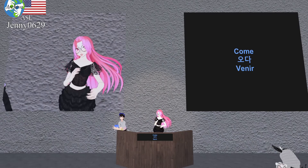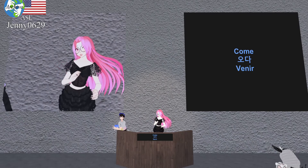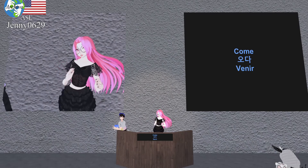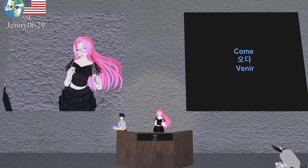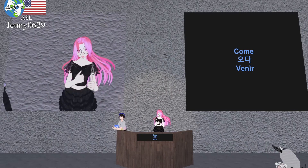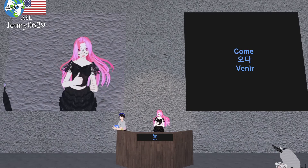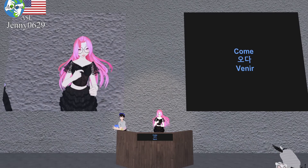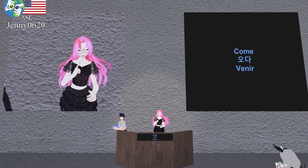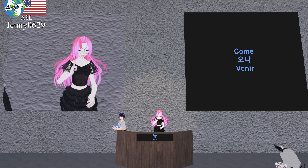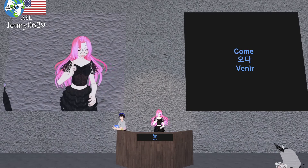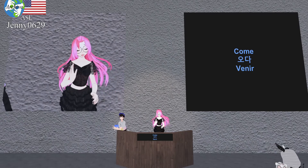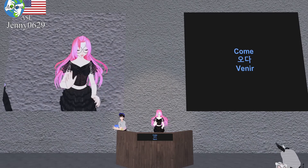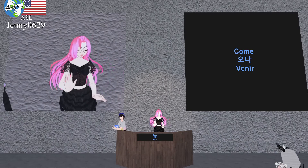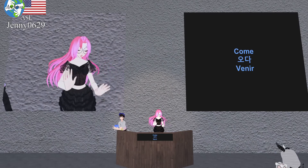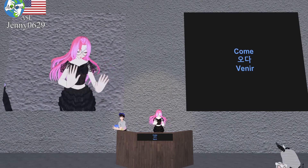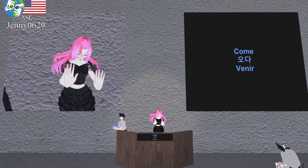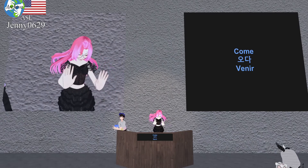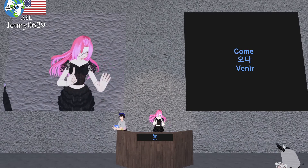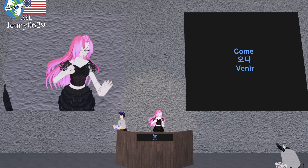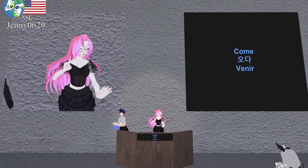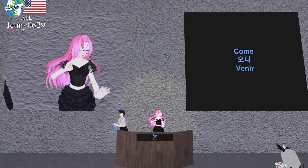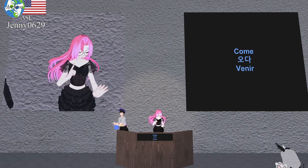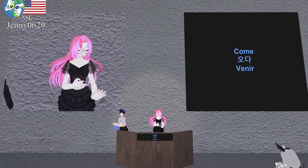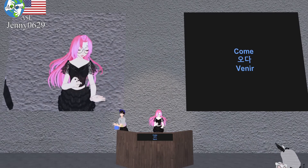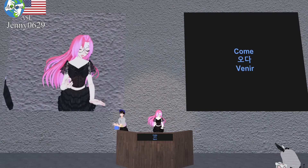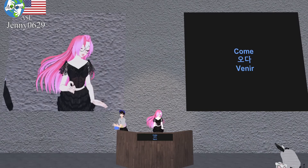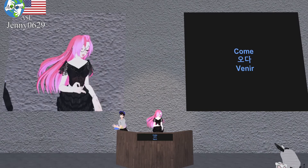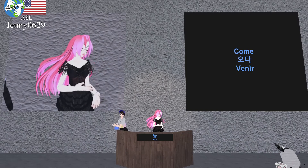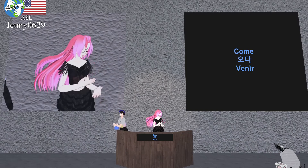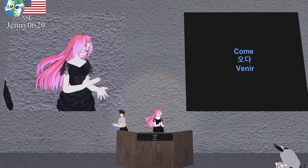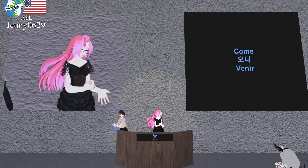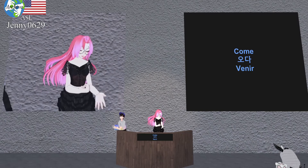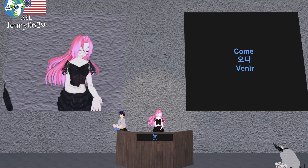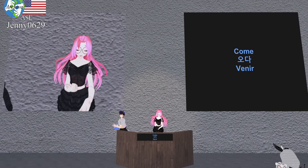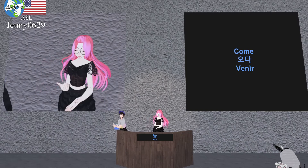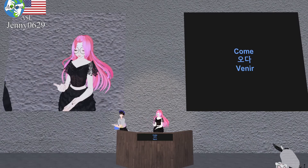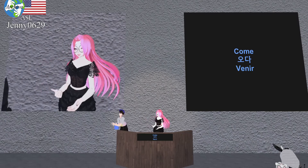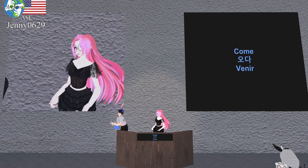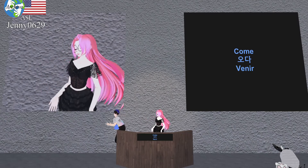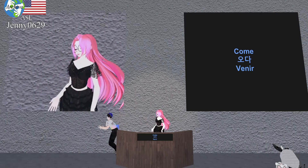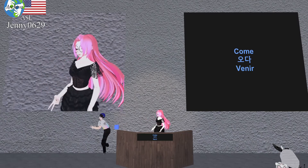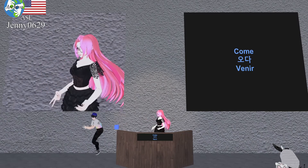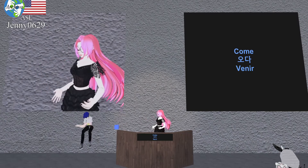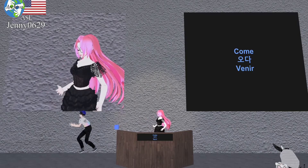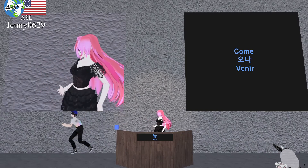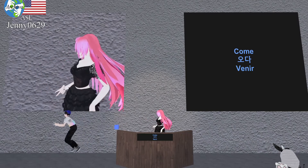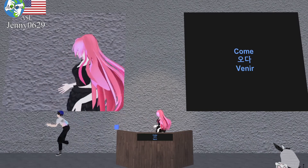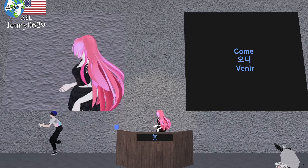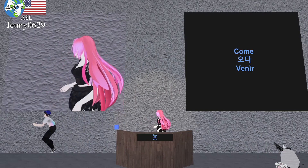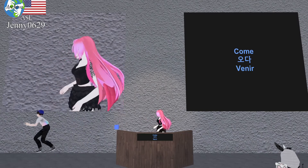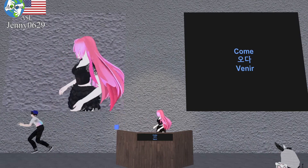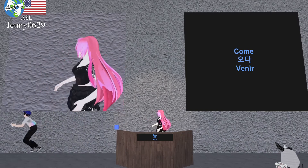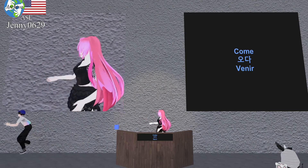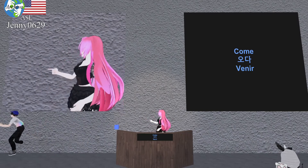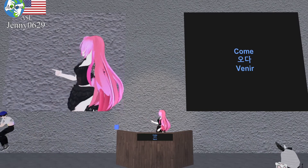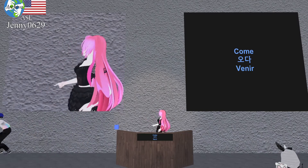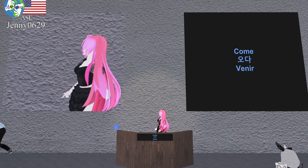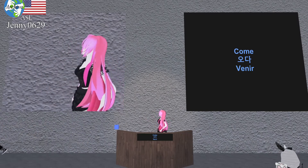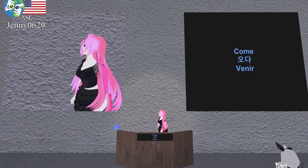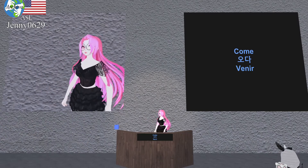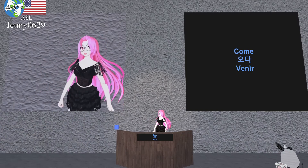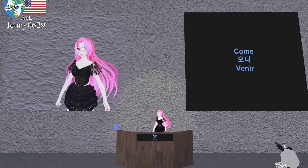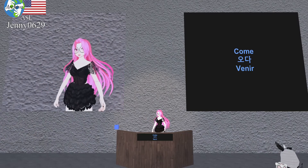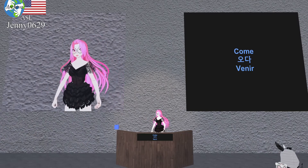America, for sure, every deaf person is going to tell you, whoa, only deaf and hard of hearing people make this. Does that make sense? Oh, there